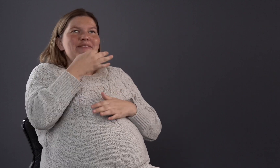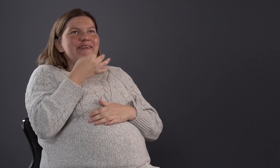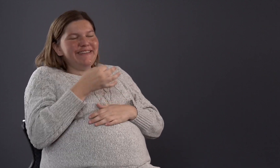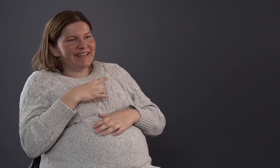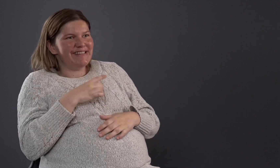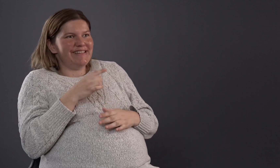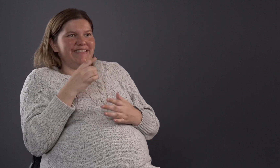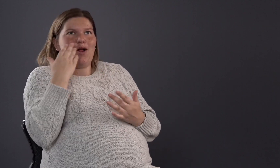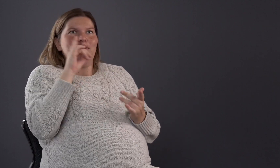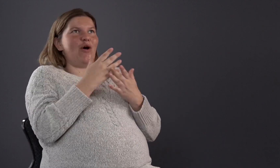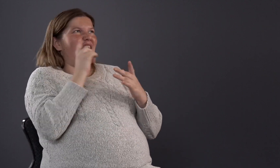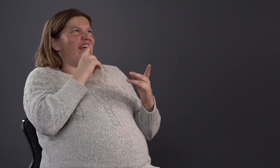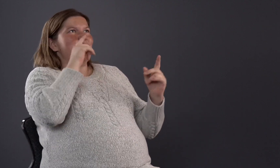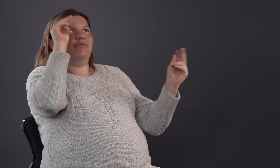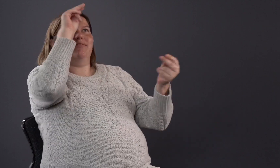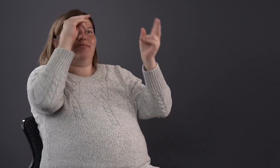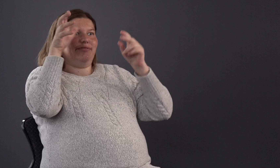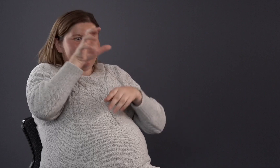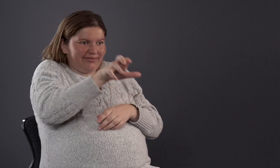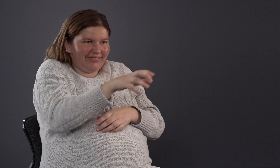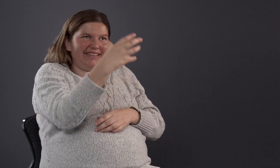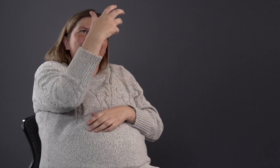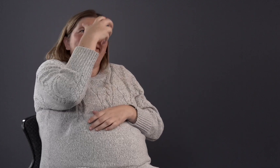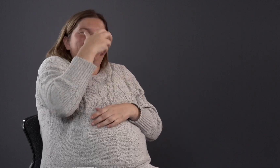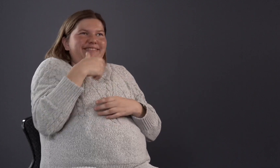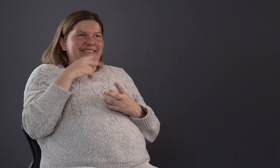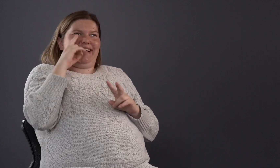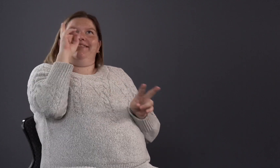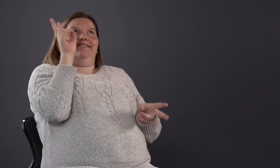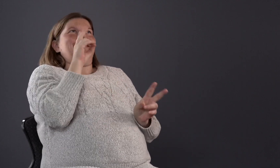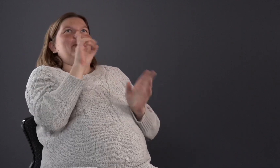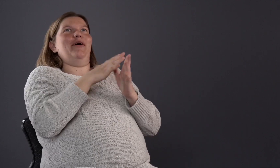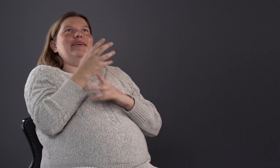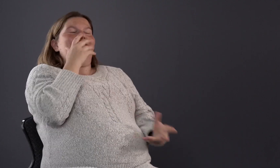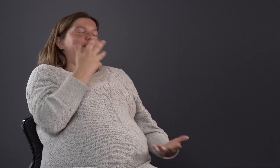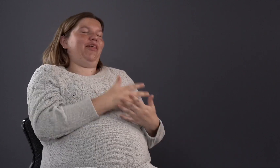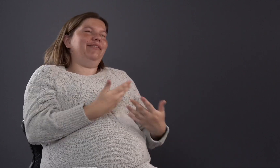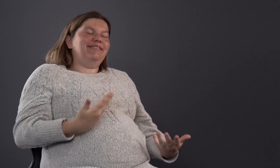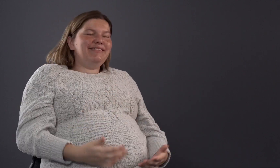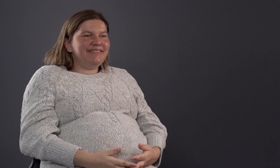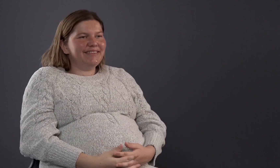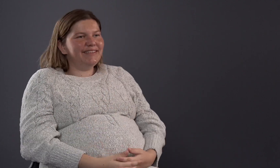panicked quite a lot because all the doctors were talking unintelligibly around me until one of them put an oxygen mask on my face and I was put to sleep.